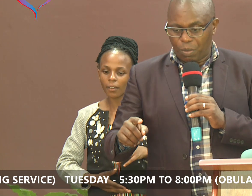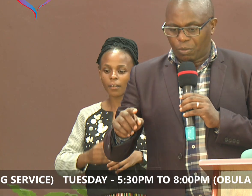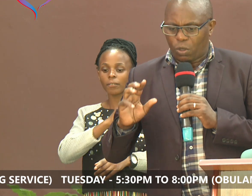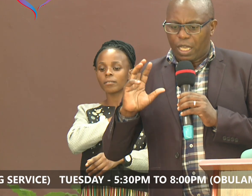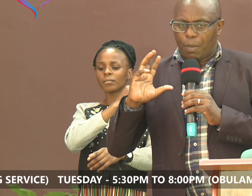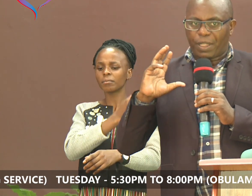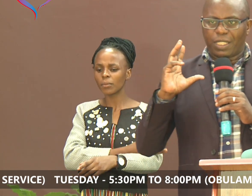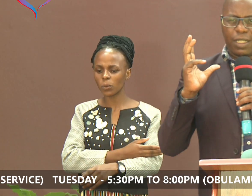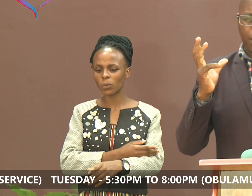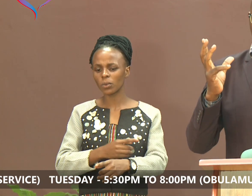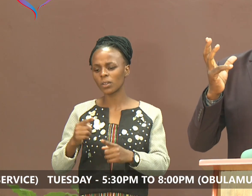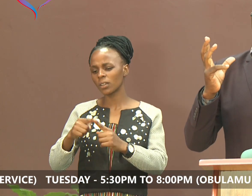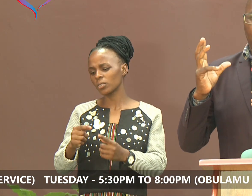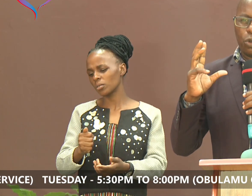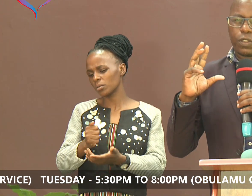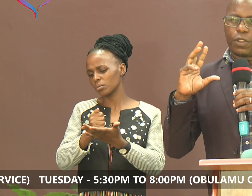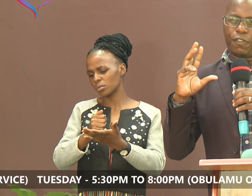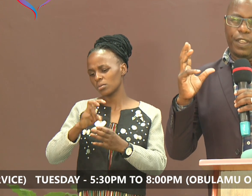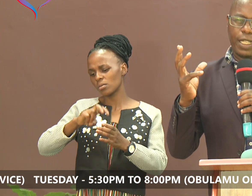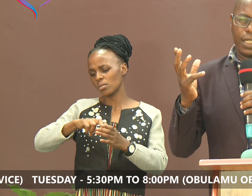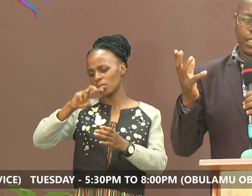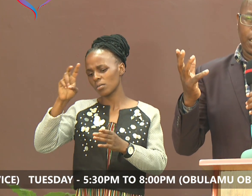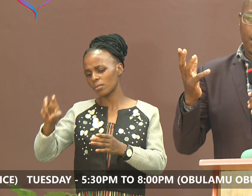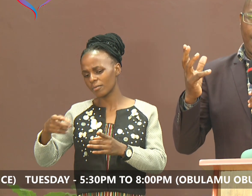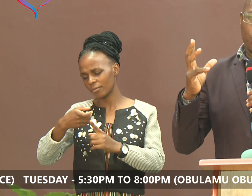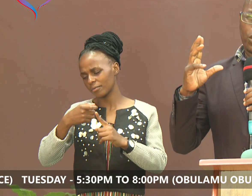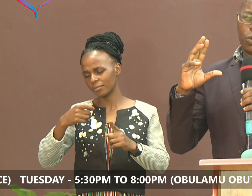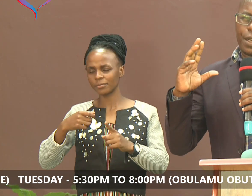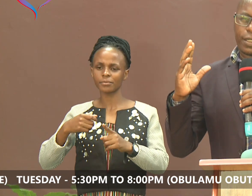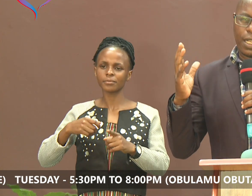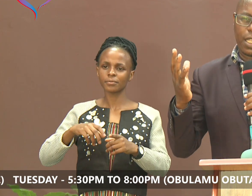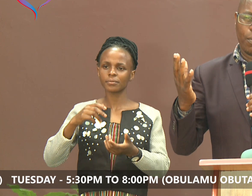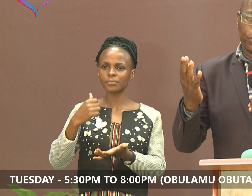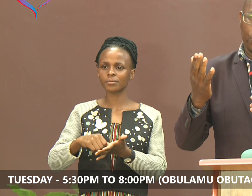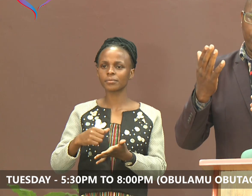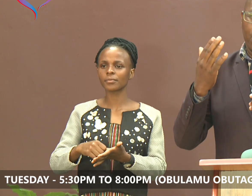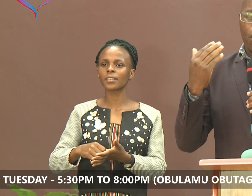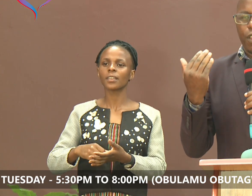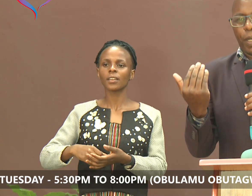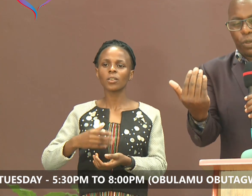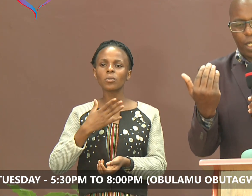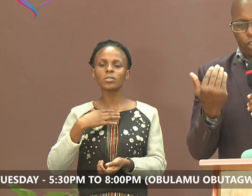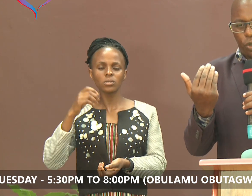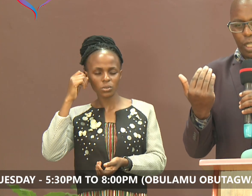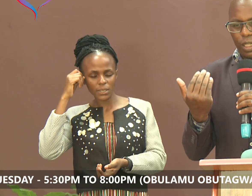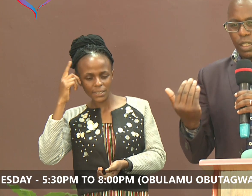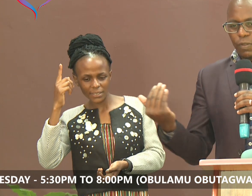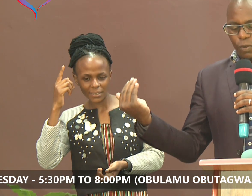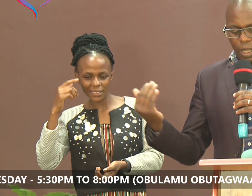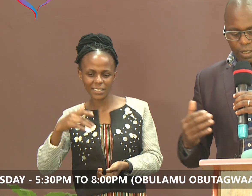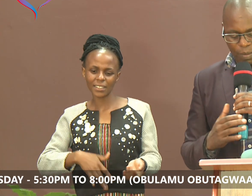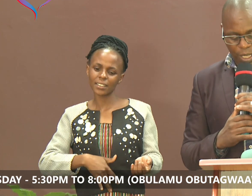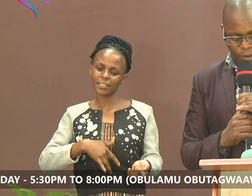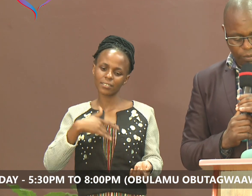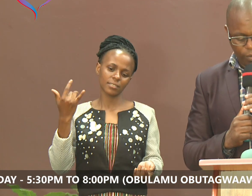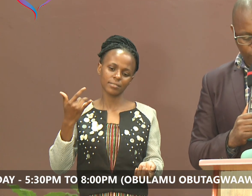that problem. So empathetic listening looks for the feelings and wants to understand the emotions of the person that is talking.